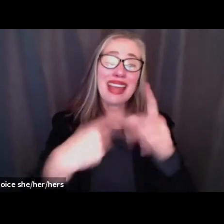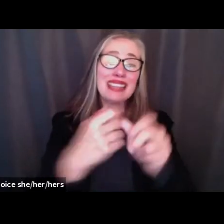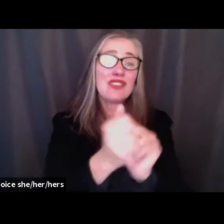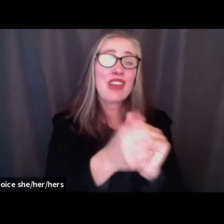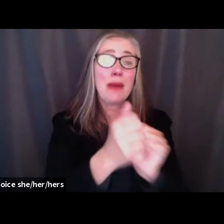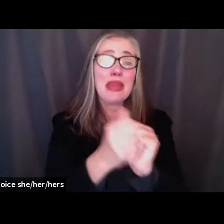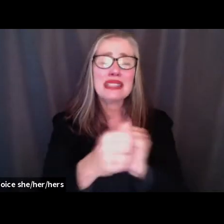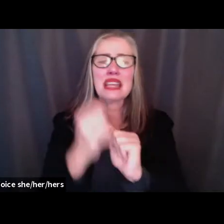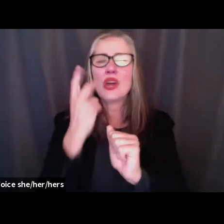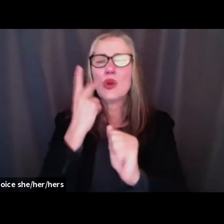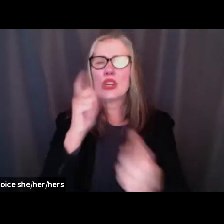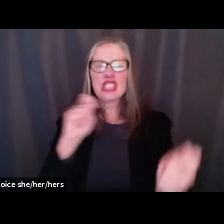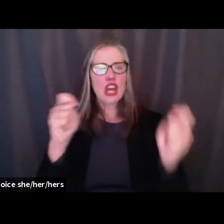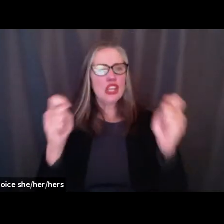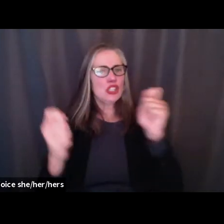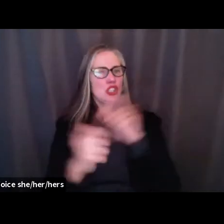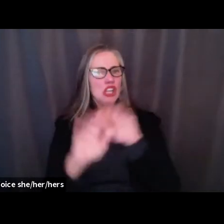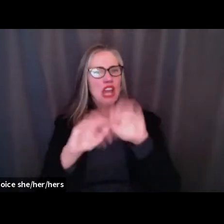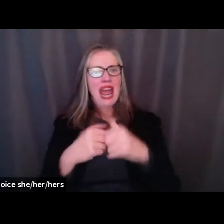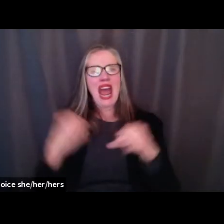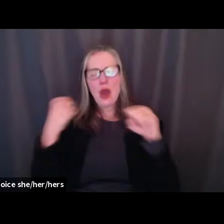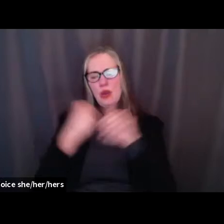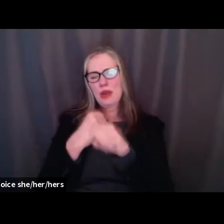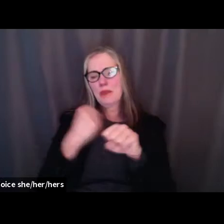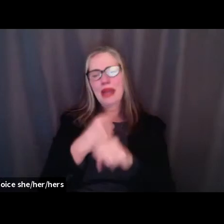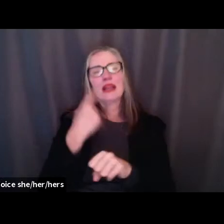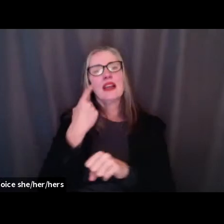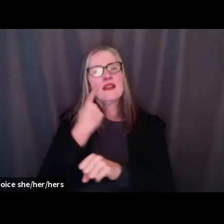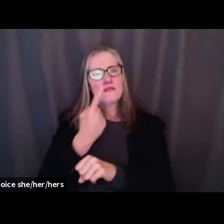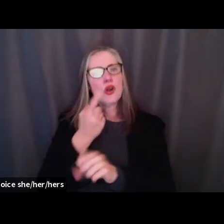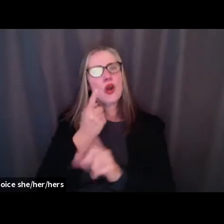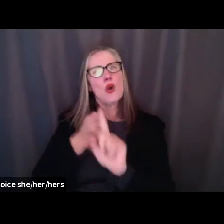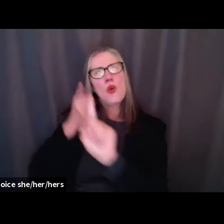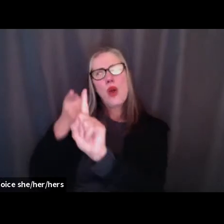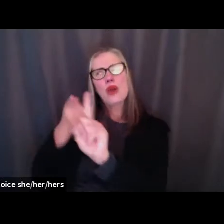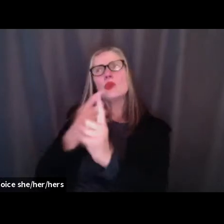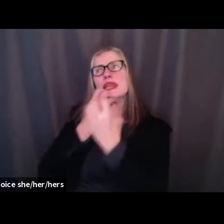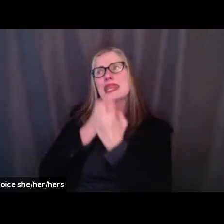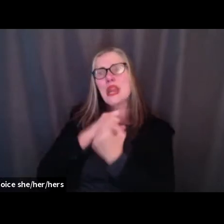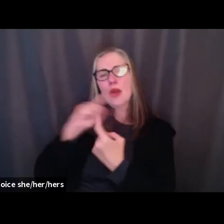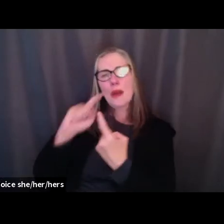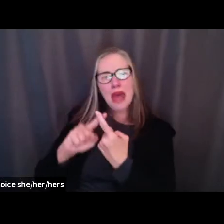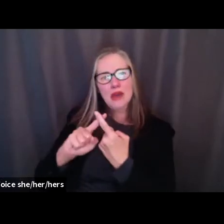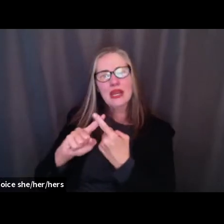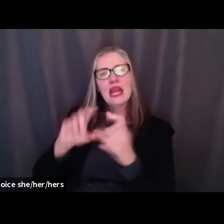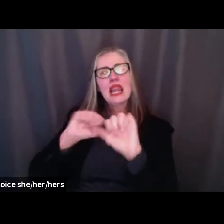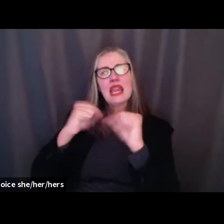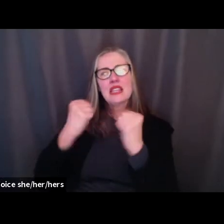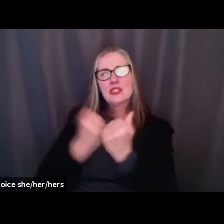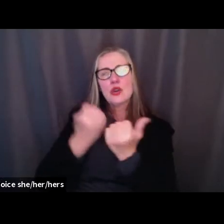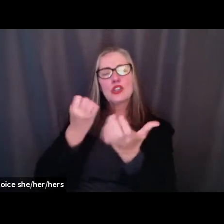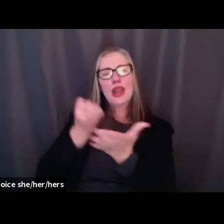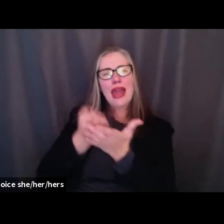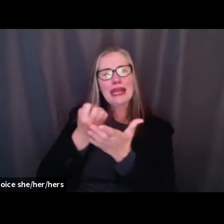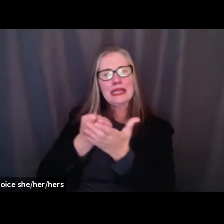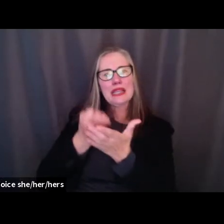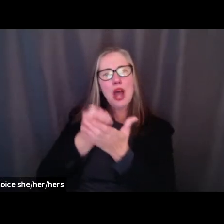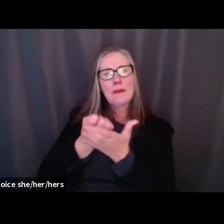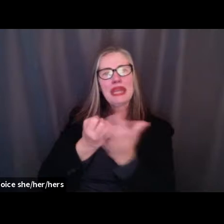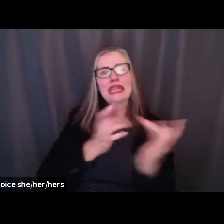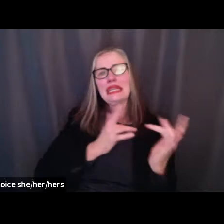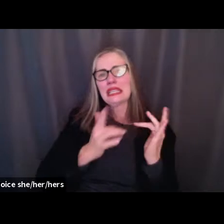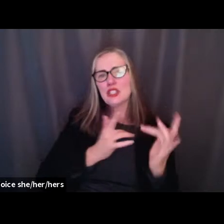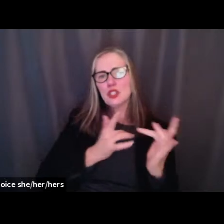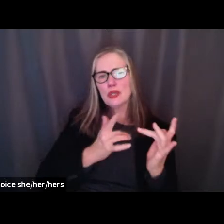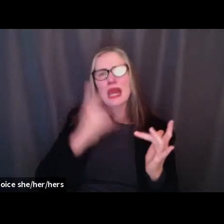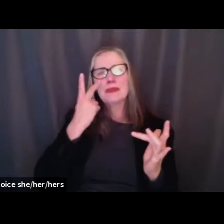saw a turn in the way we battled for the issues that we care deeply about, namely social economic issues. But unfortunately, we